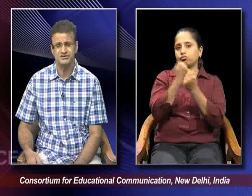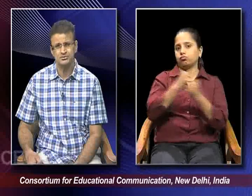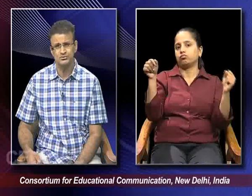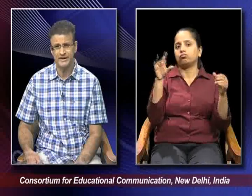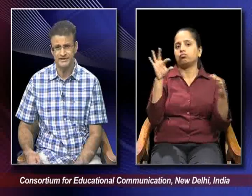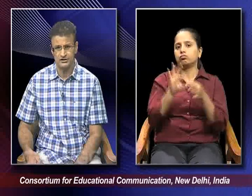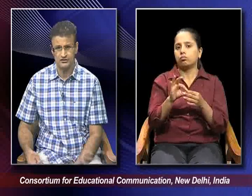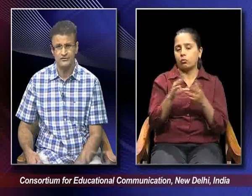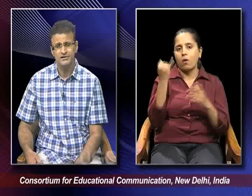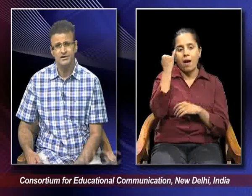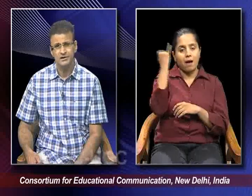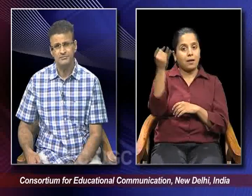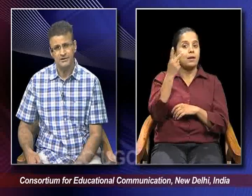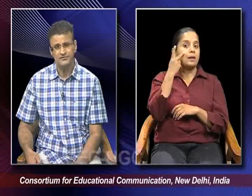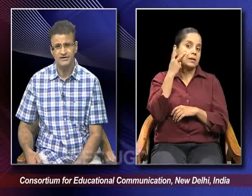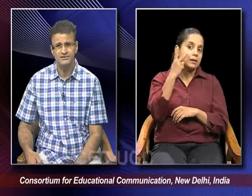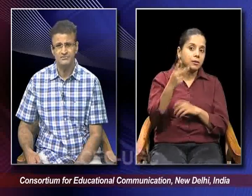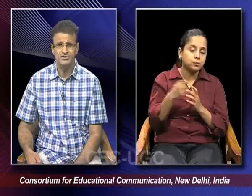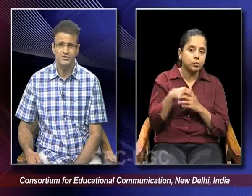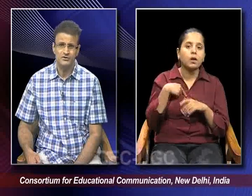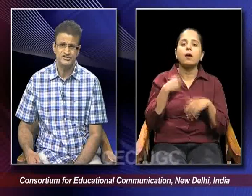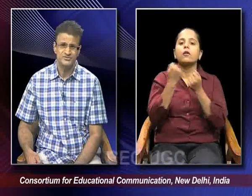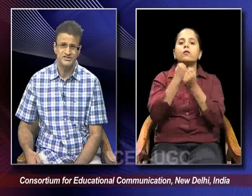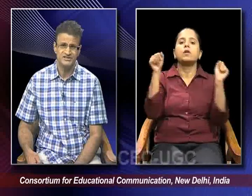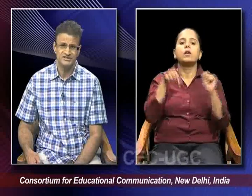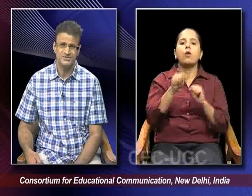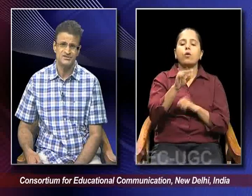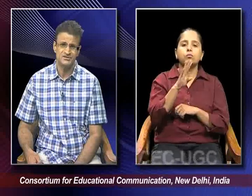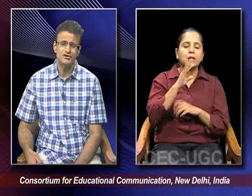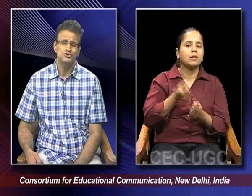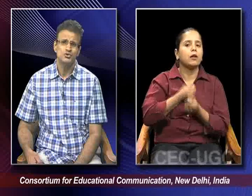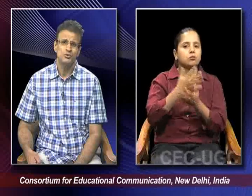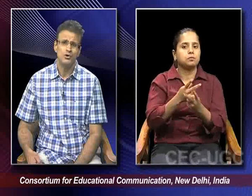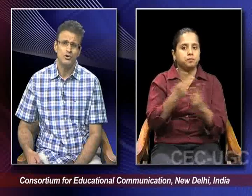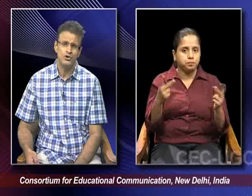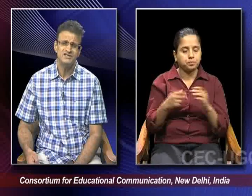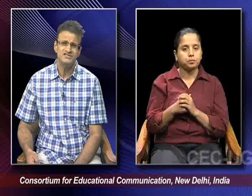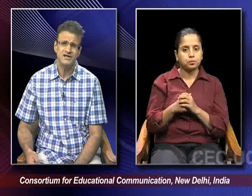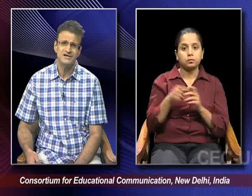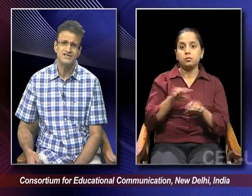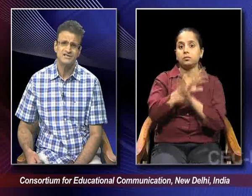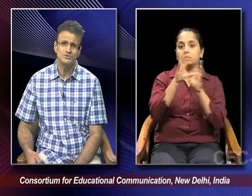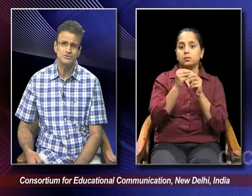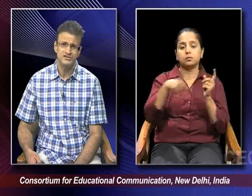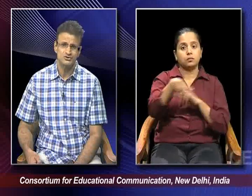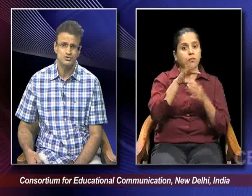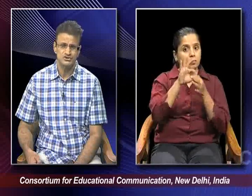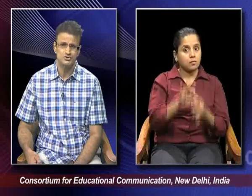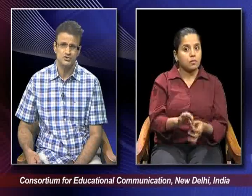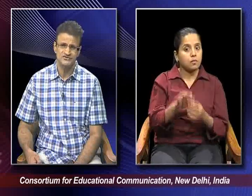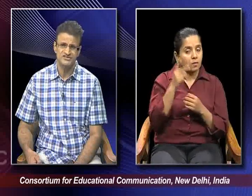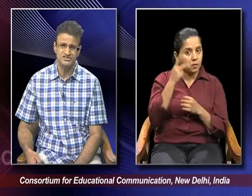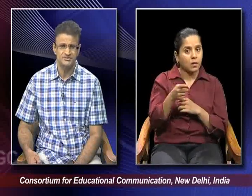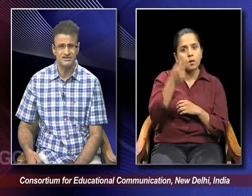attached to the idea of freedom of speech and expression. So all these are related to the